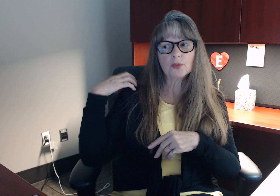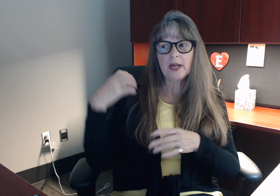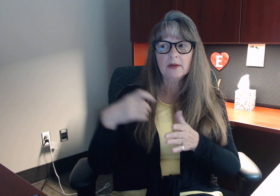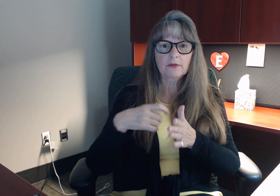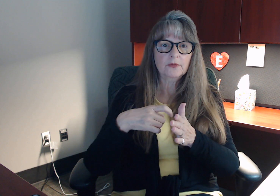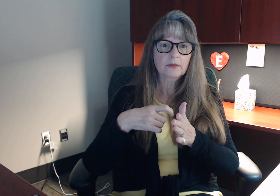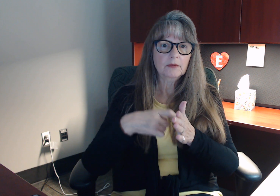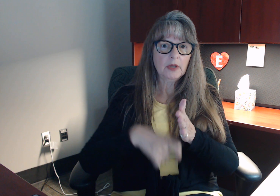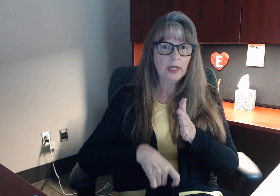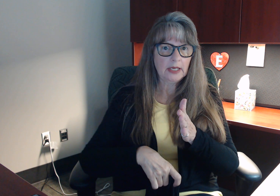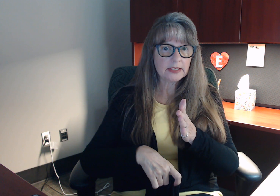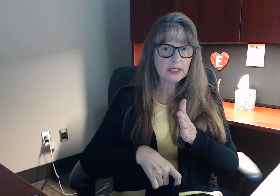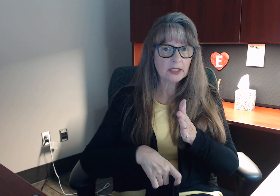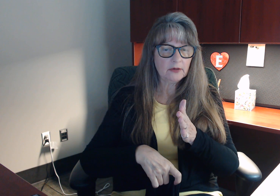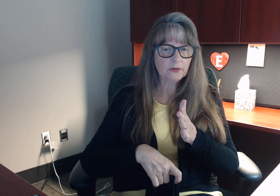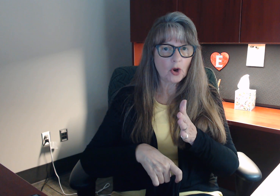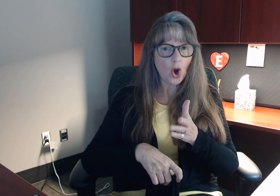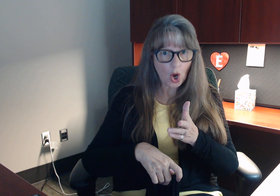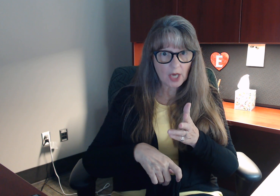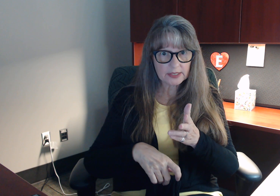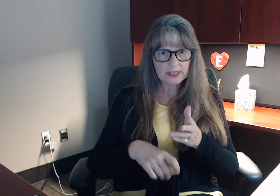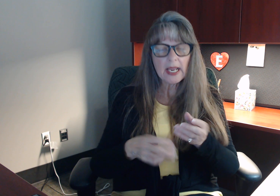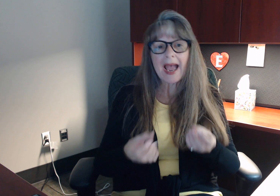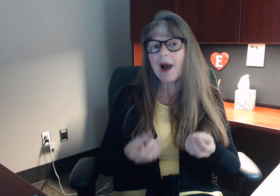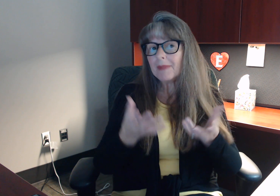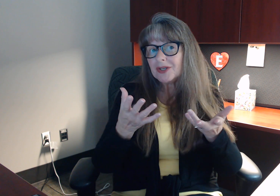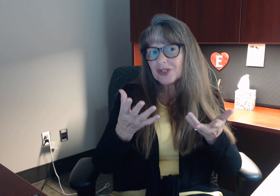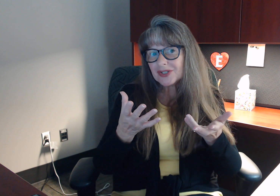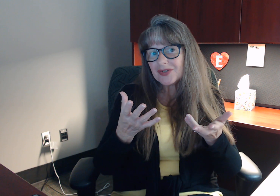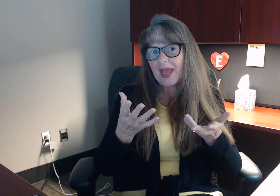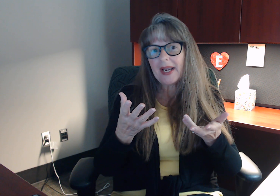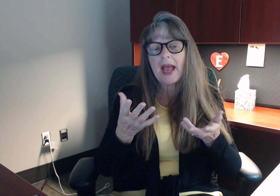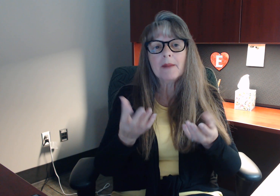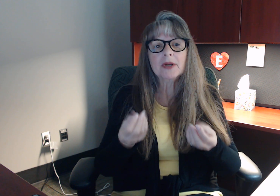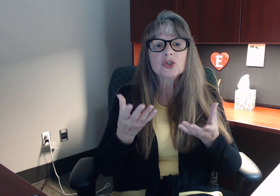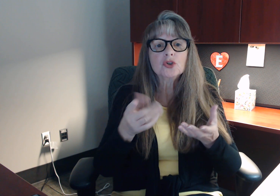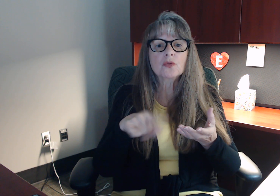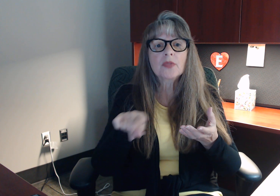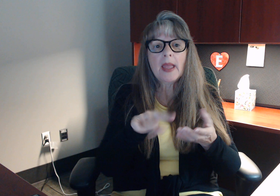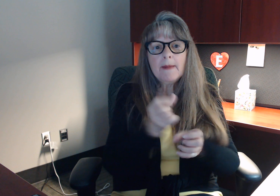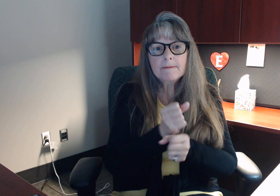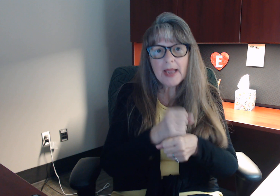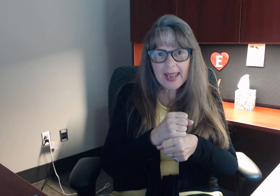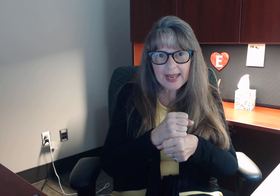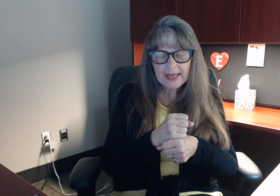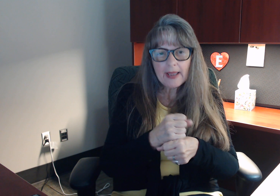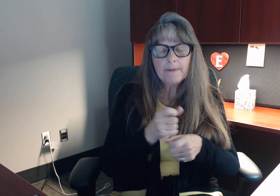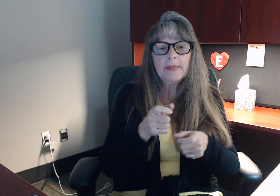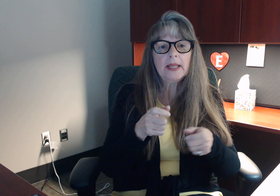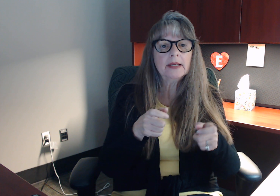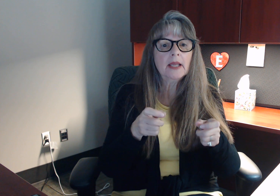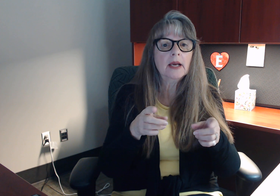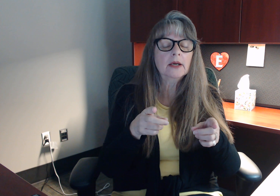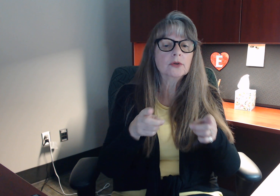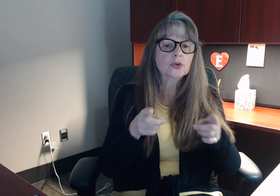administrative and executive cost. How much is that? How much do they make being a